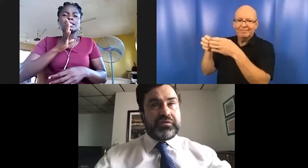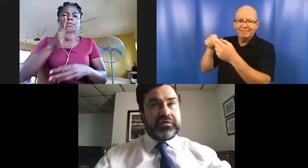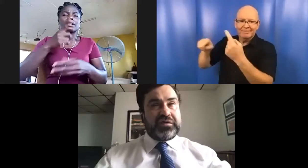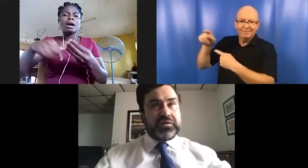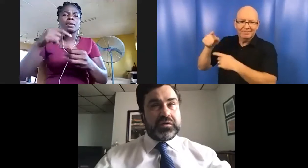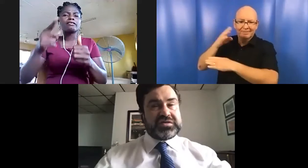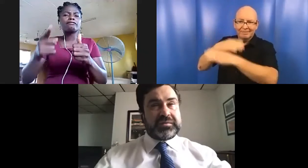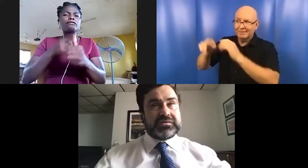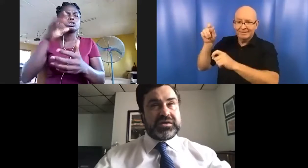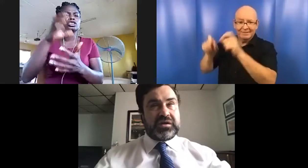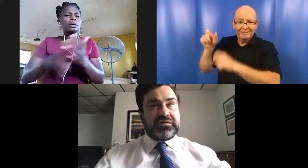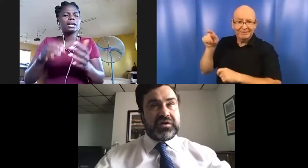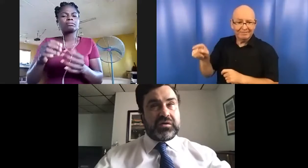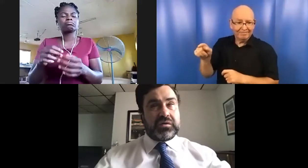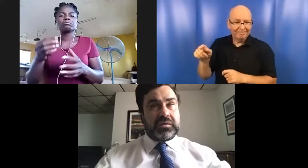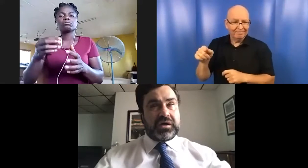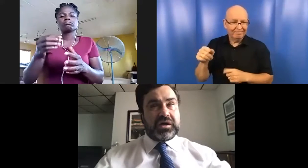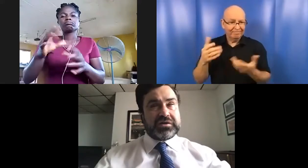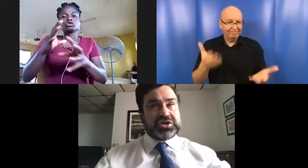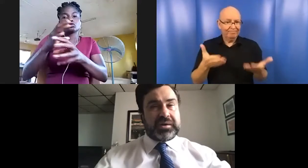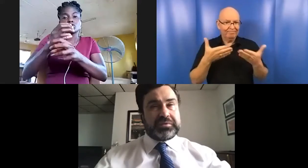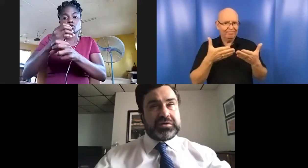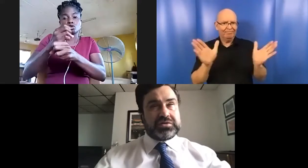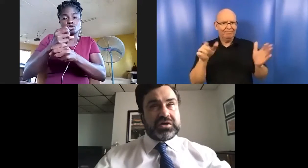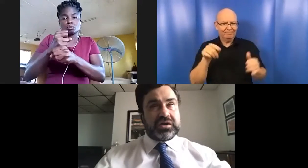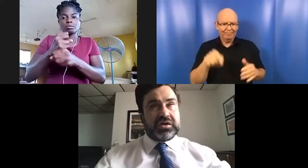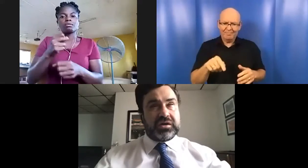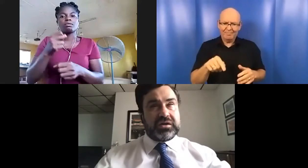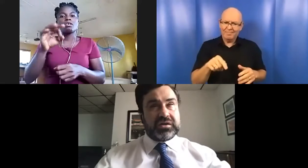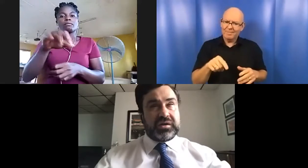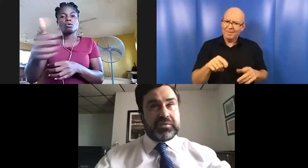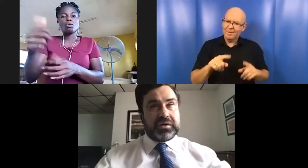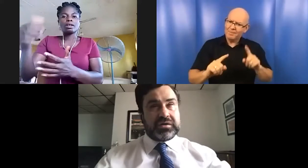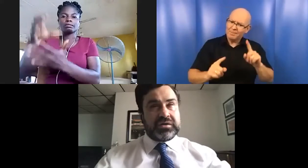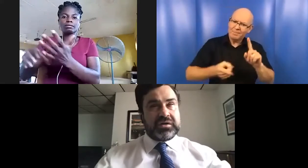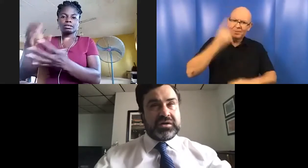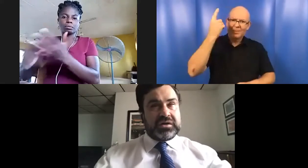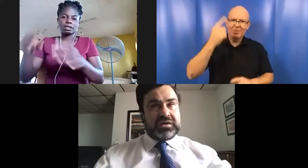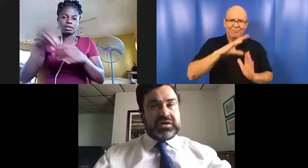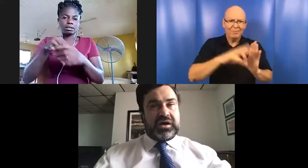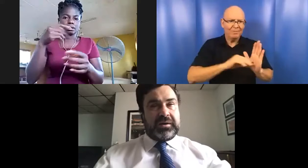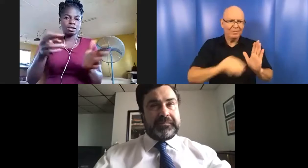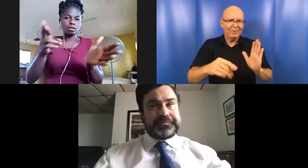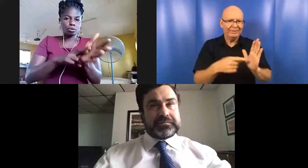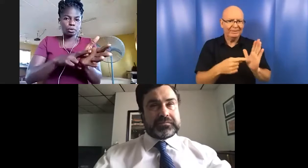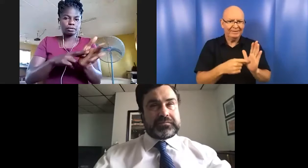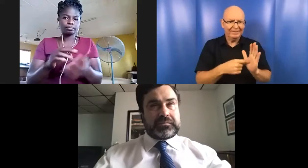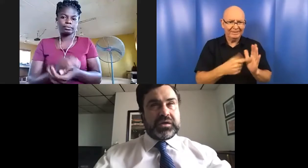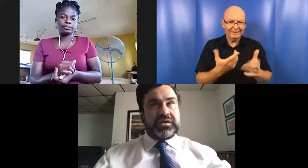an overview, a summary of the other chapters in the report.